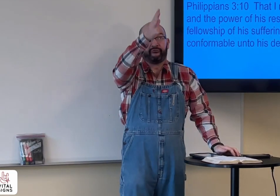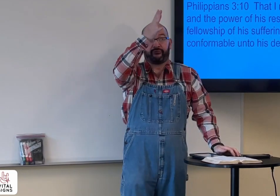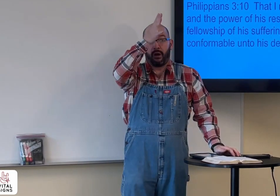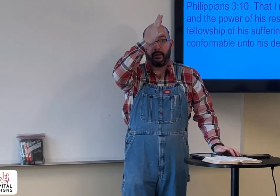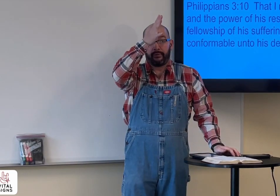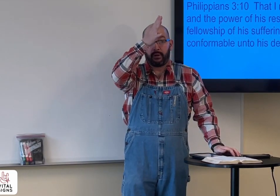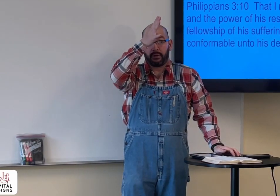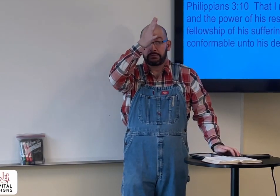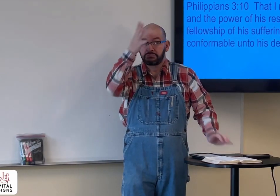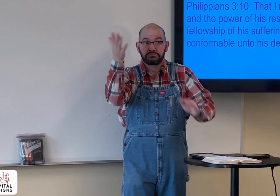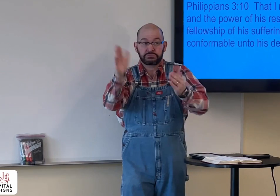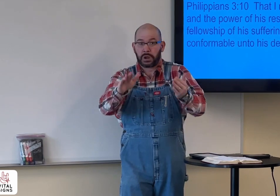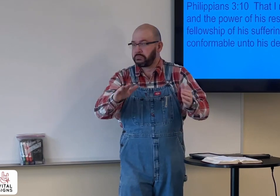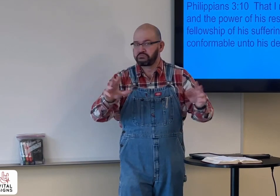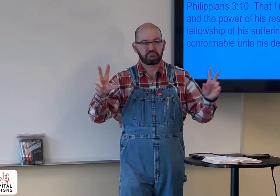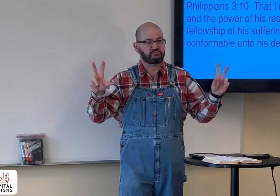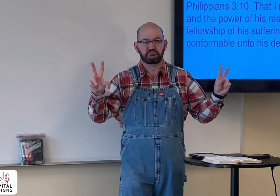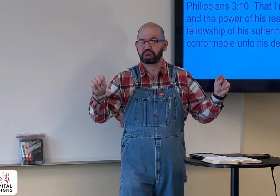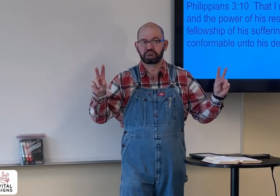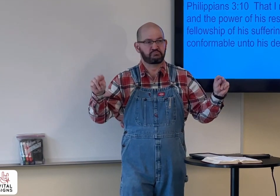God the Father never died. No.